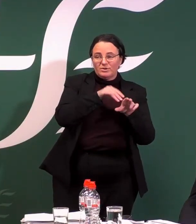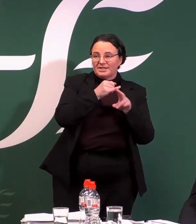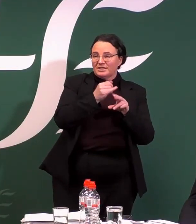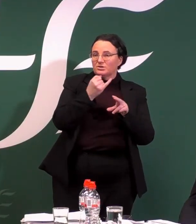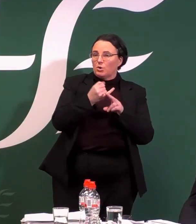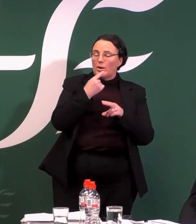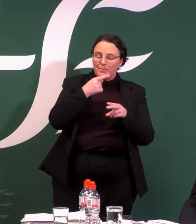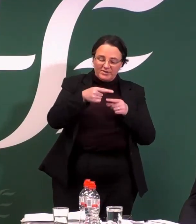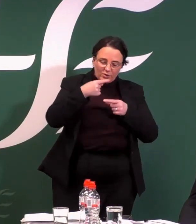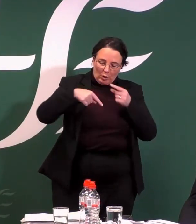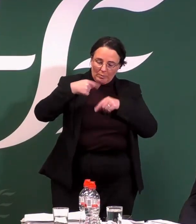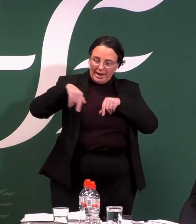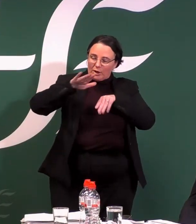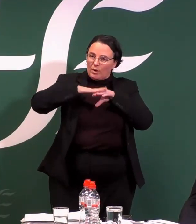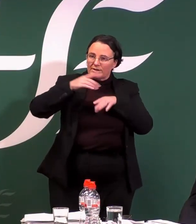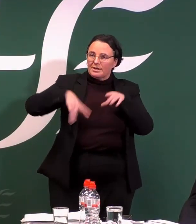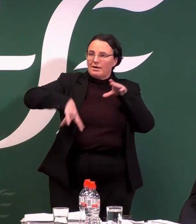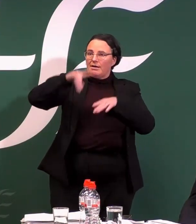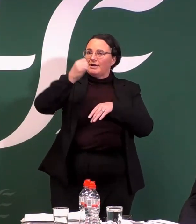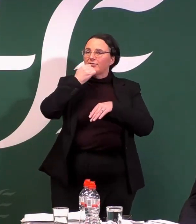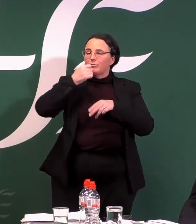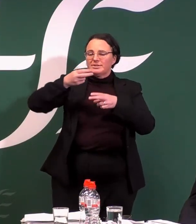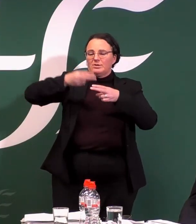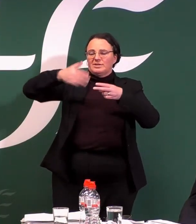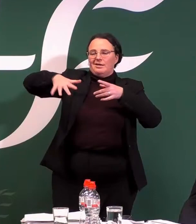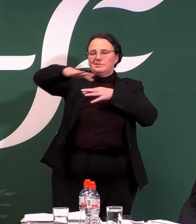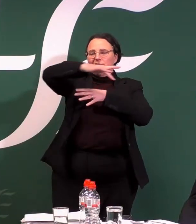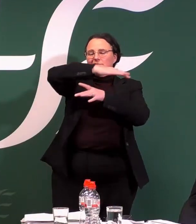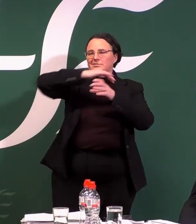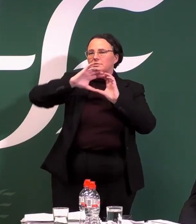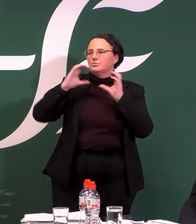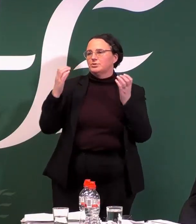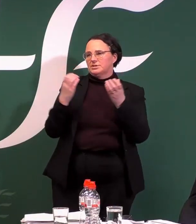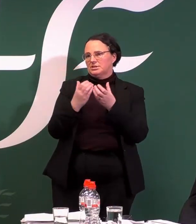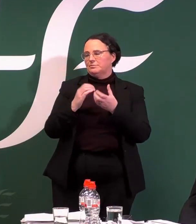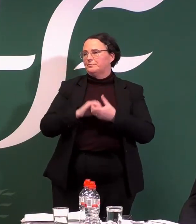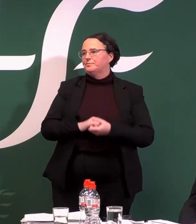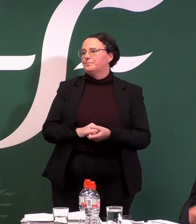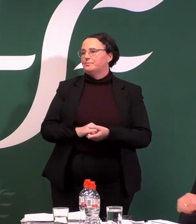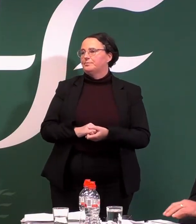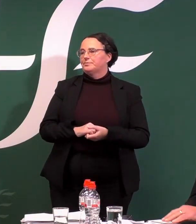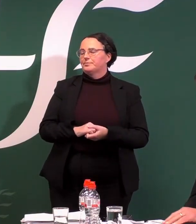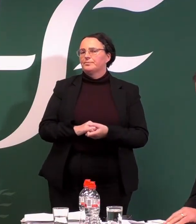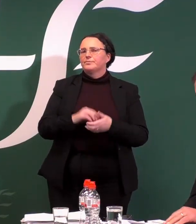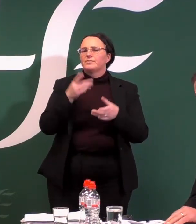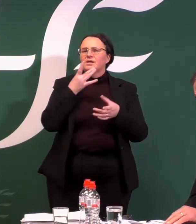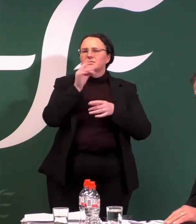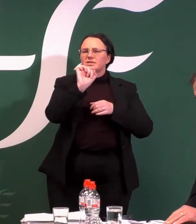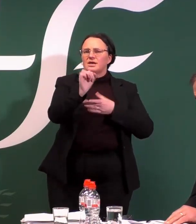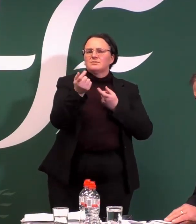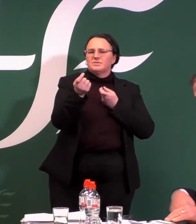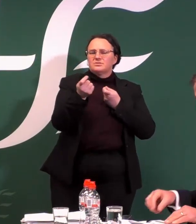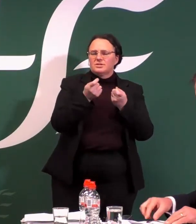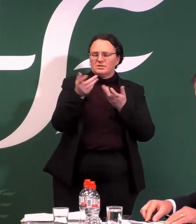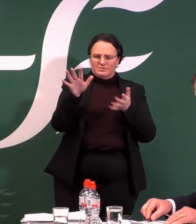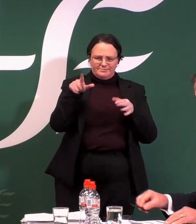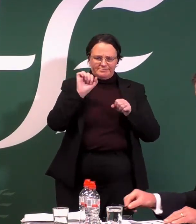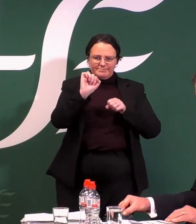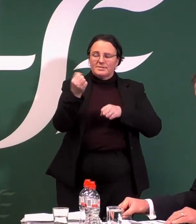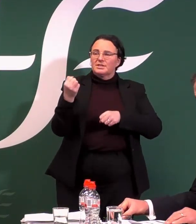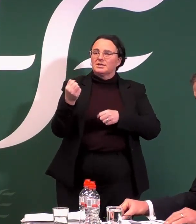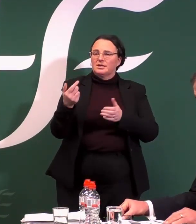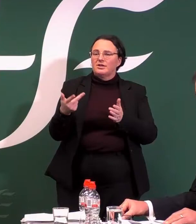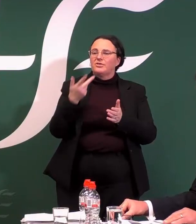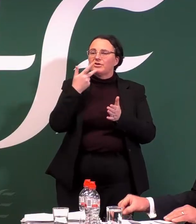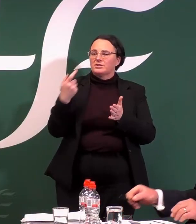root cause of this is the high number of cases out there in the community. Just on the administering of the booster doses